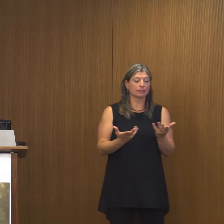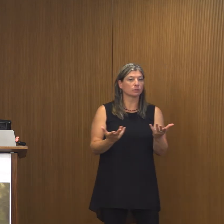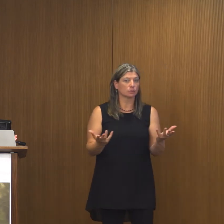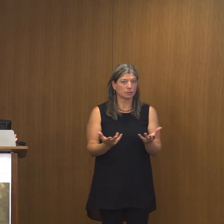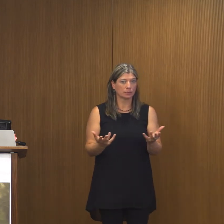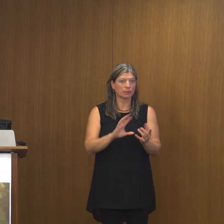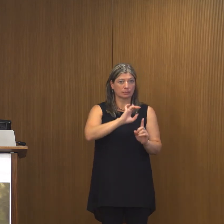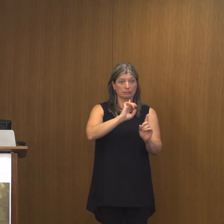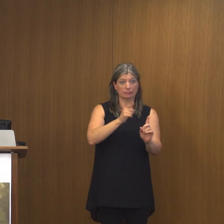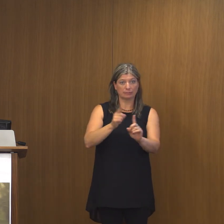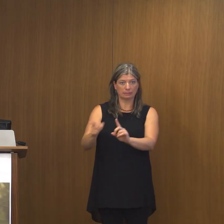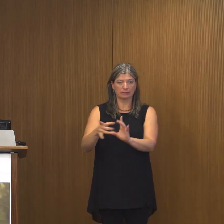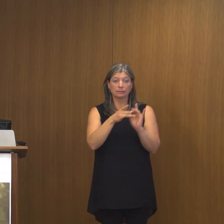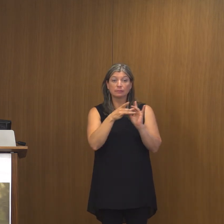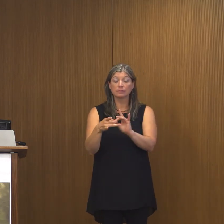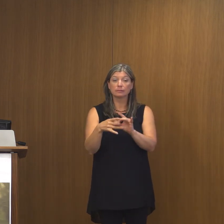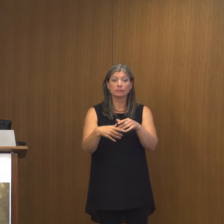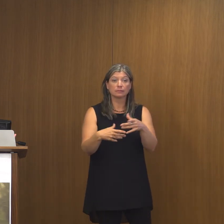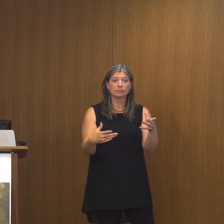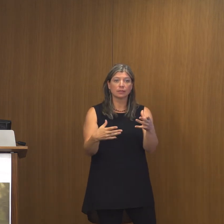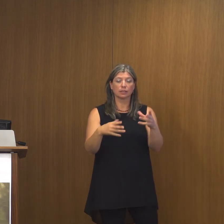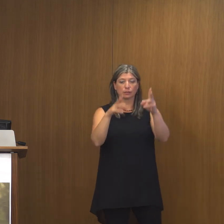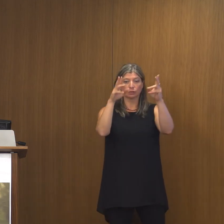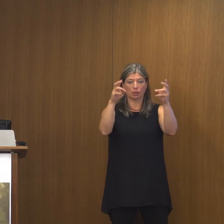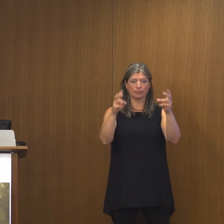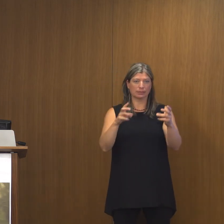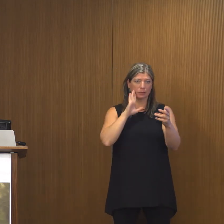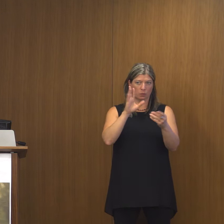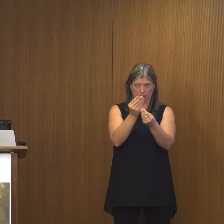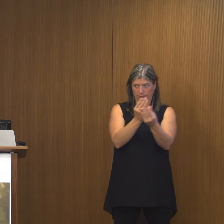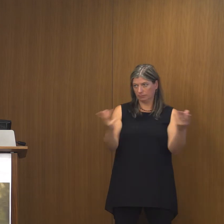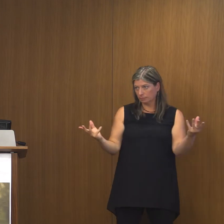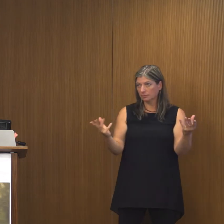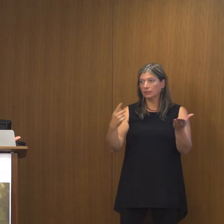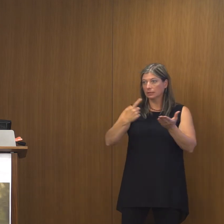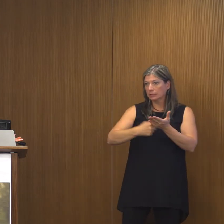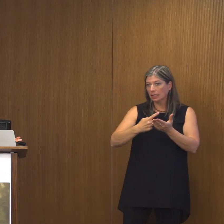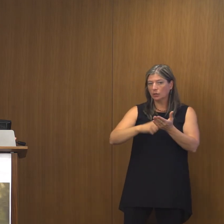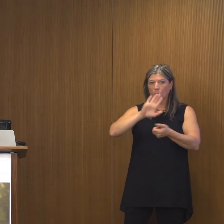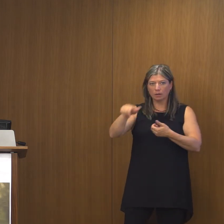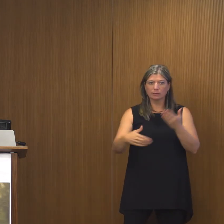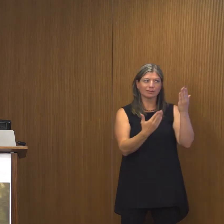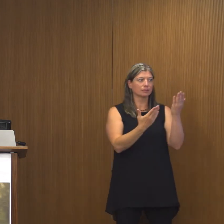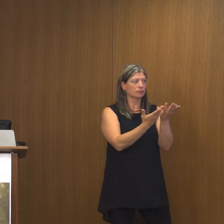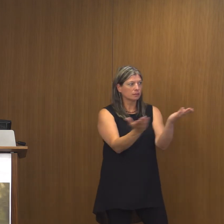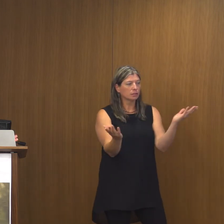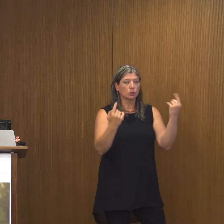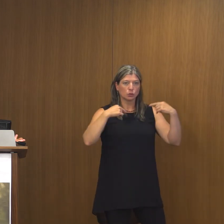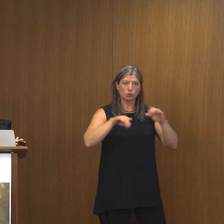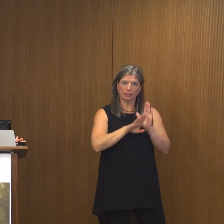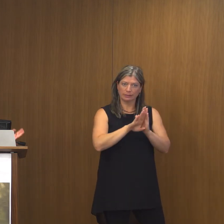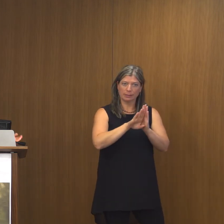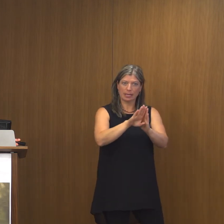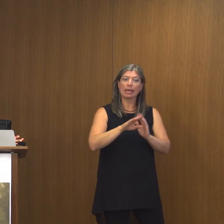were specifically related to the topics that were going to be addressed or that are up for consultation during the